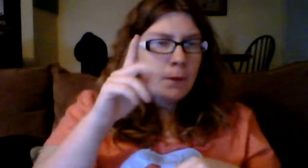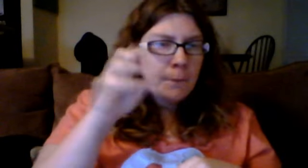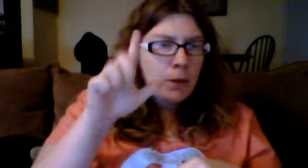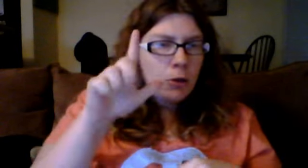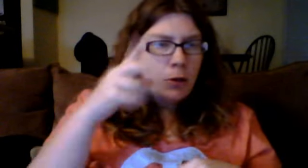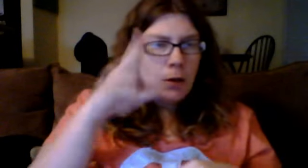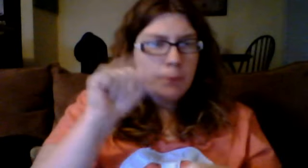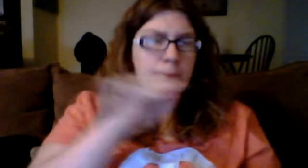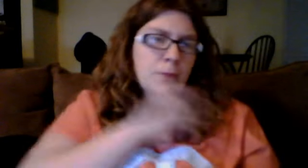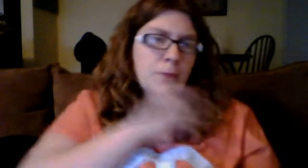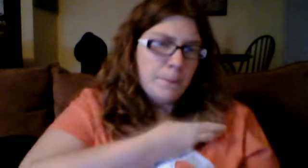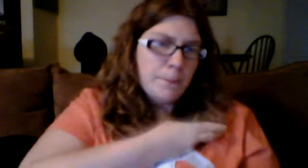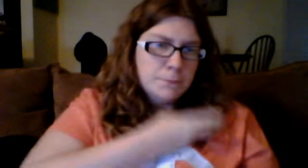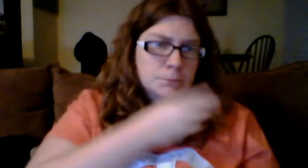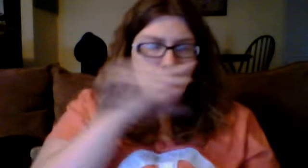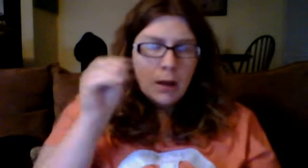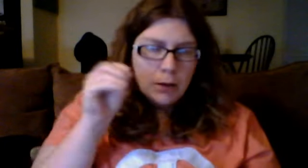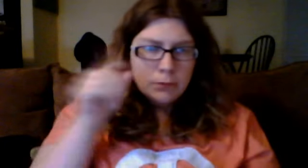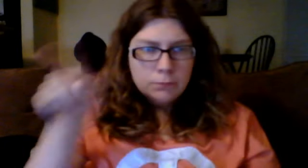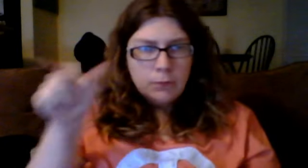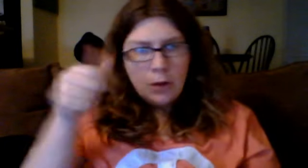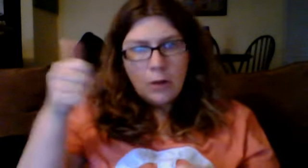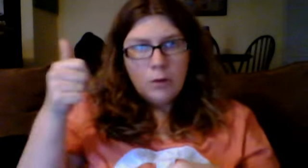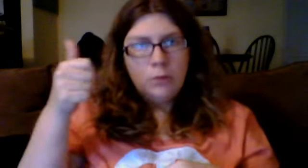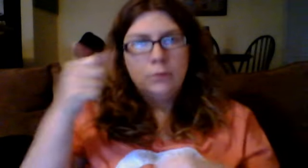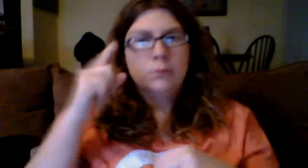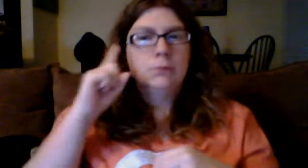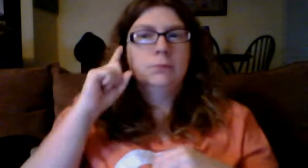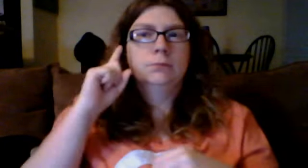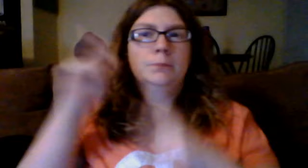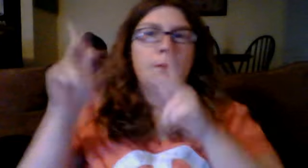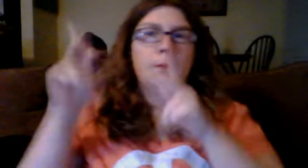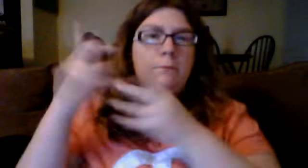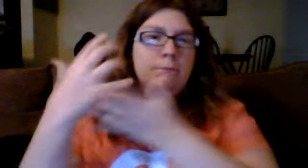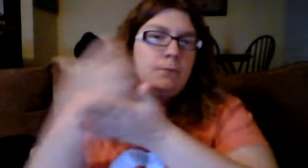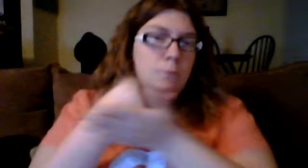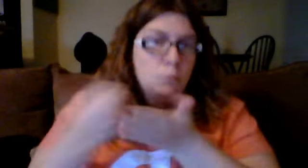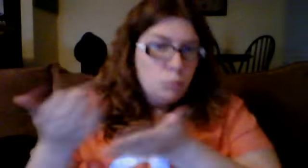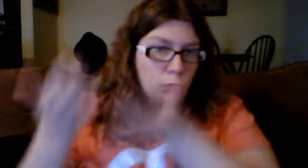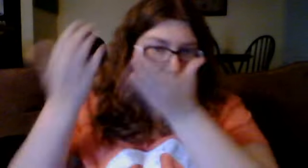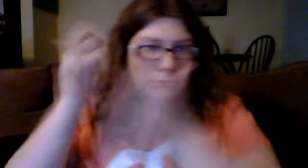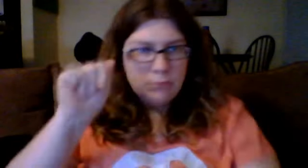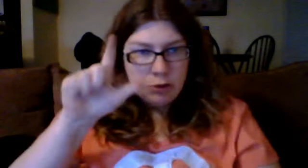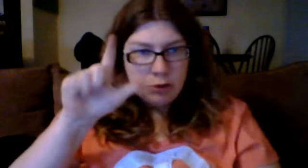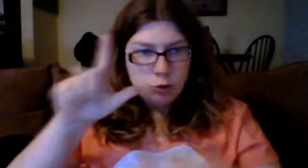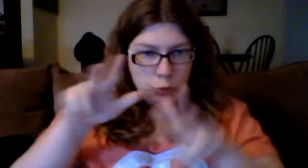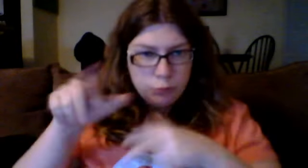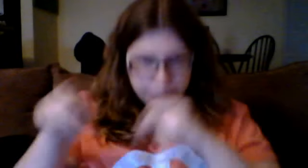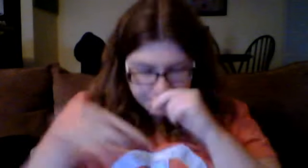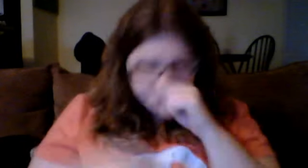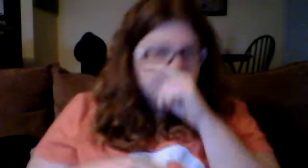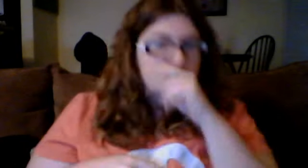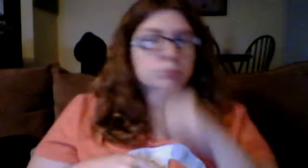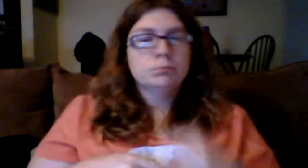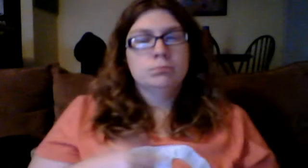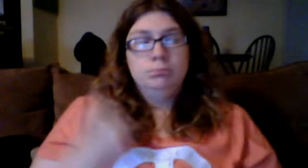Stay with me. And then, stay with me. Now, stay free for a time and earn a good